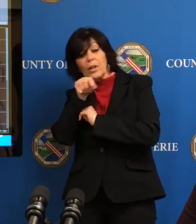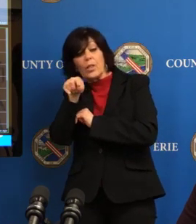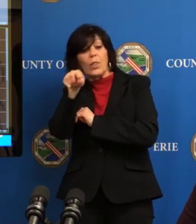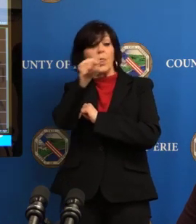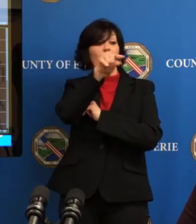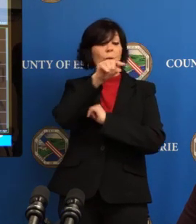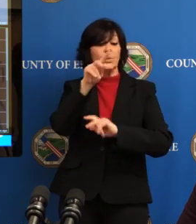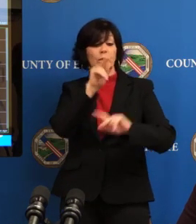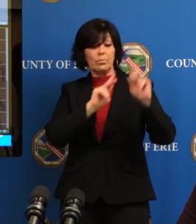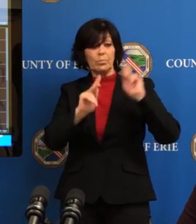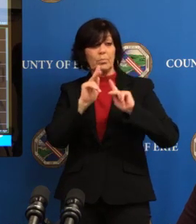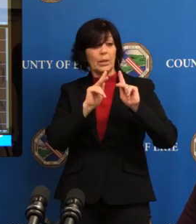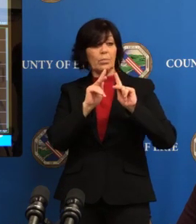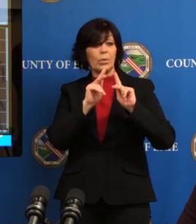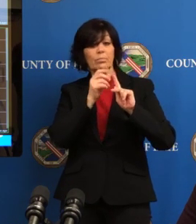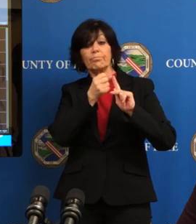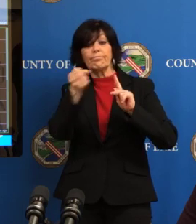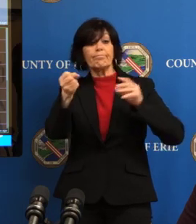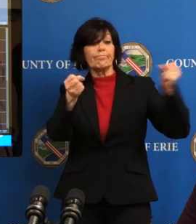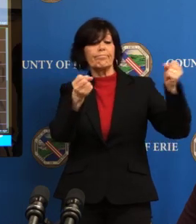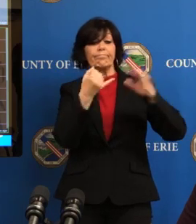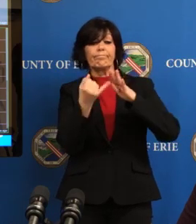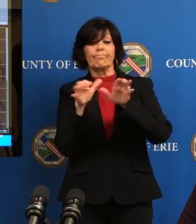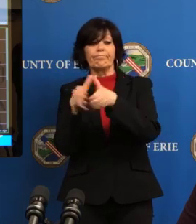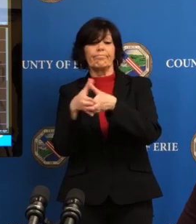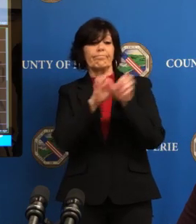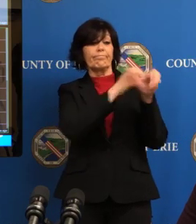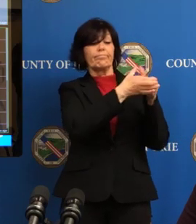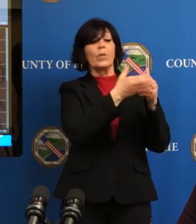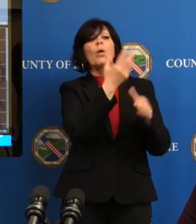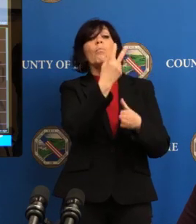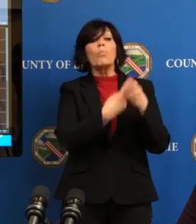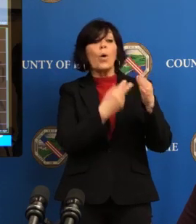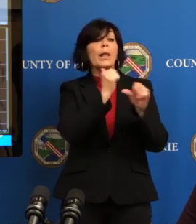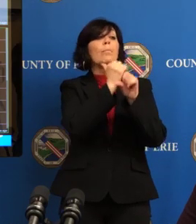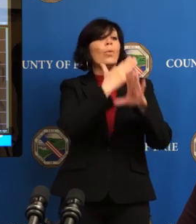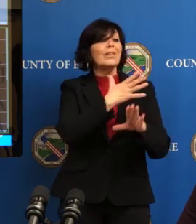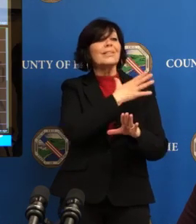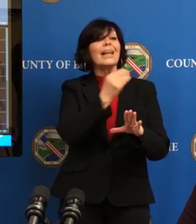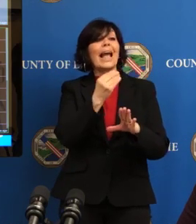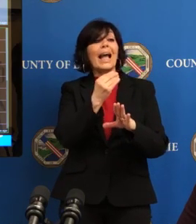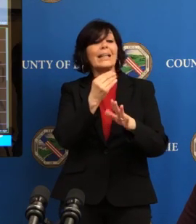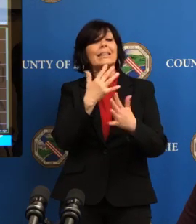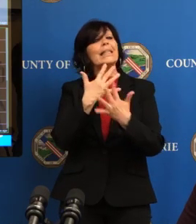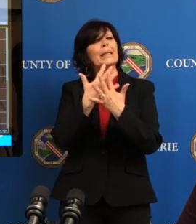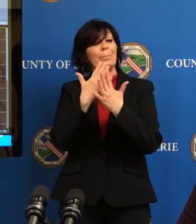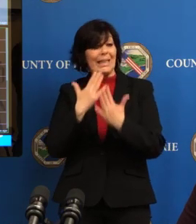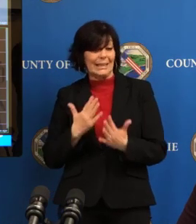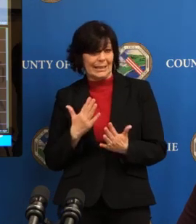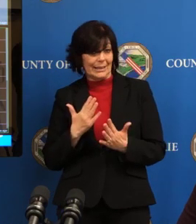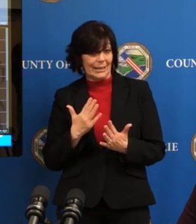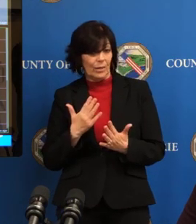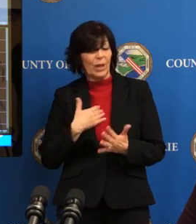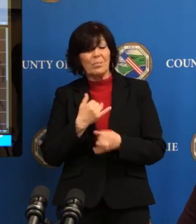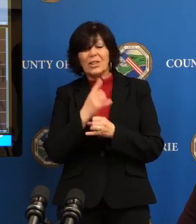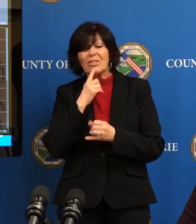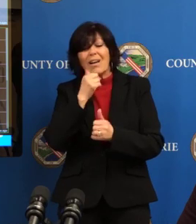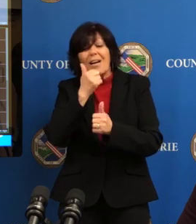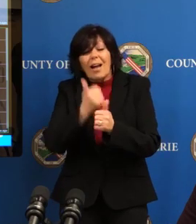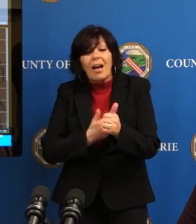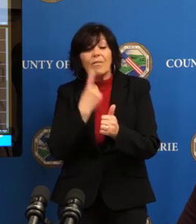were in contact with were put in quarantine, both employees as well as inmates. We want to ensure everyone's protected from